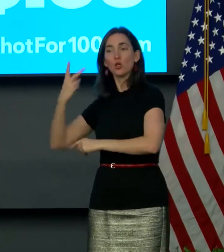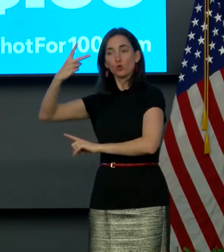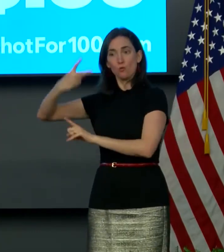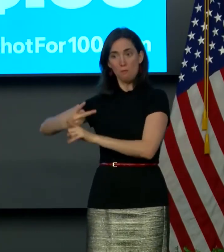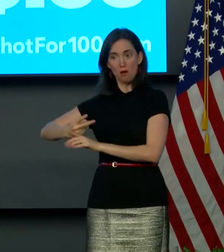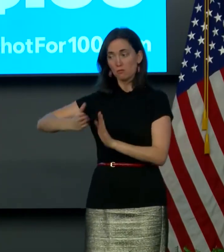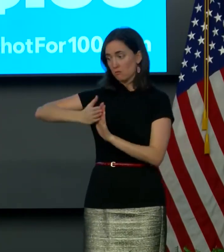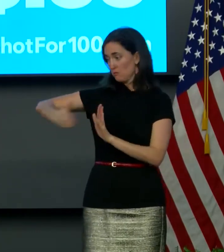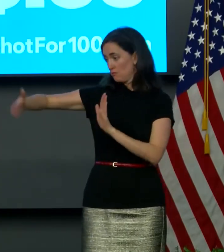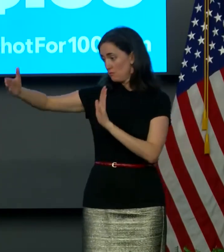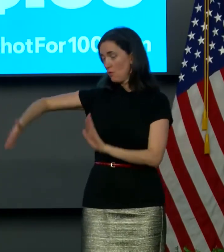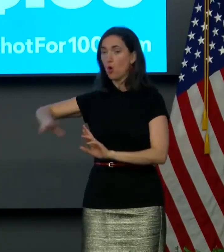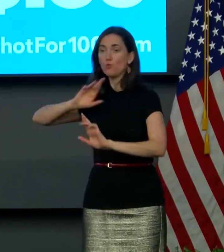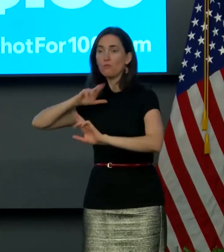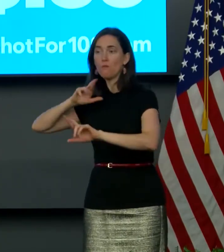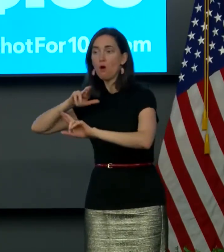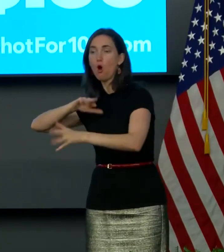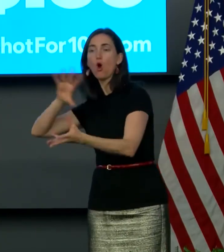year.